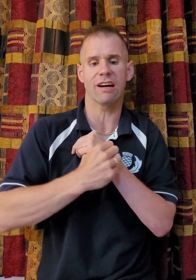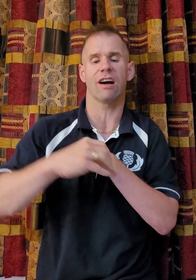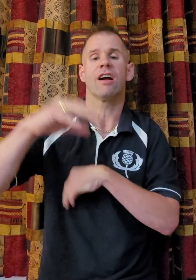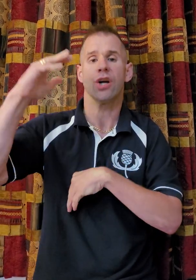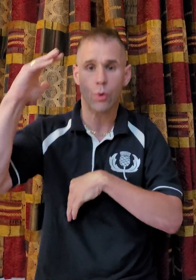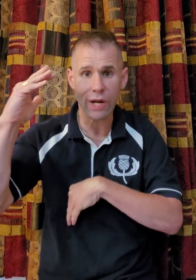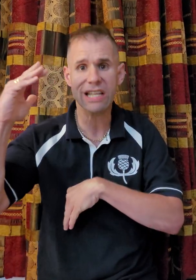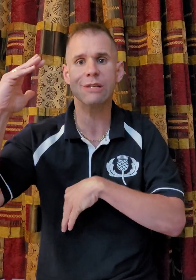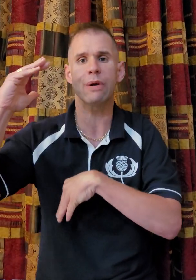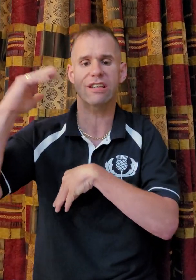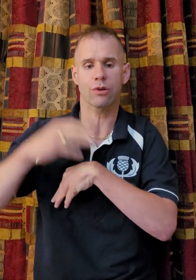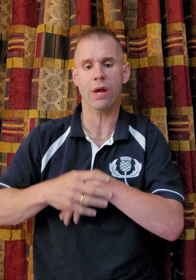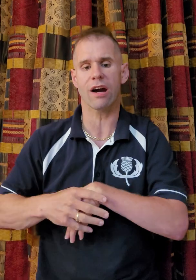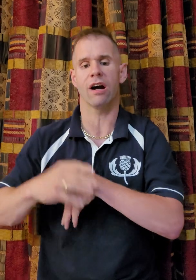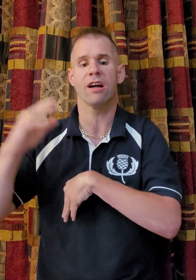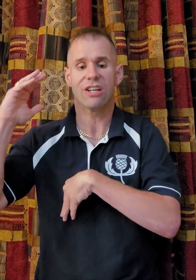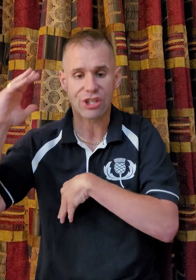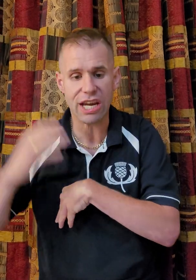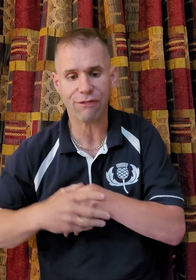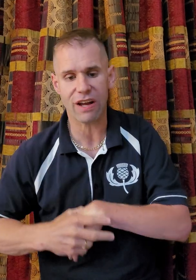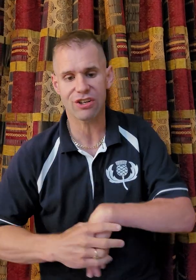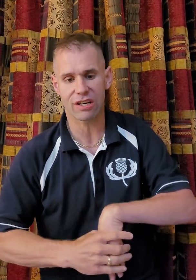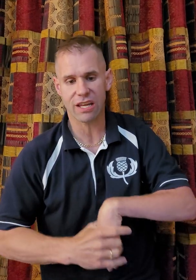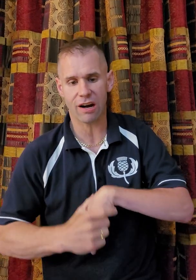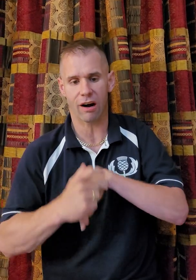clear, Queensberry Square, chief engineer.